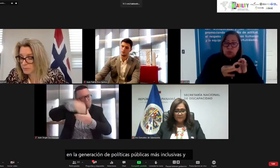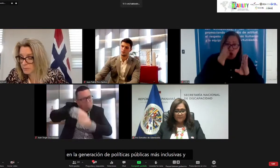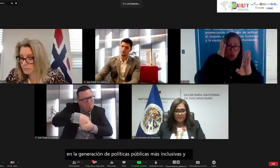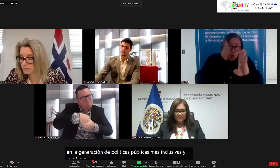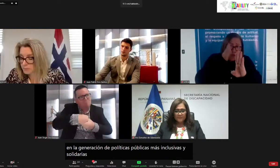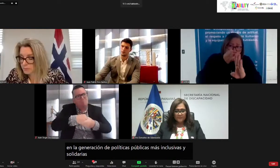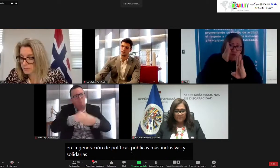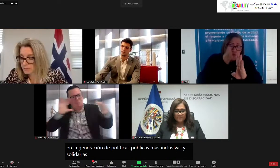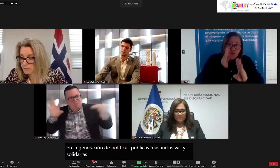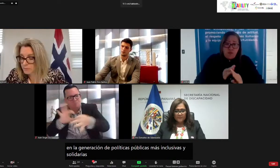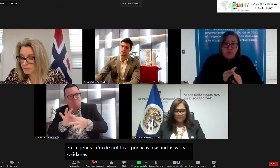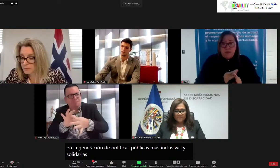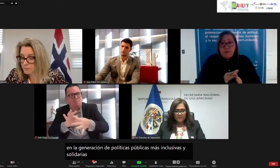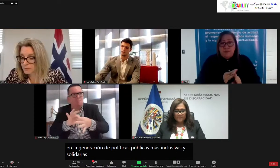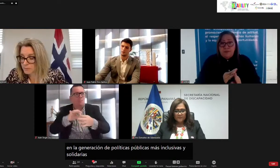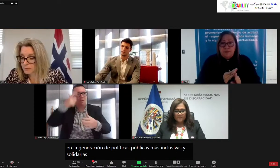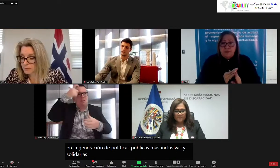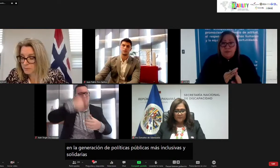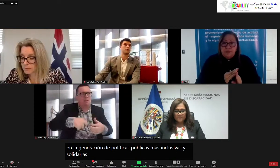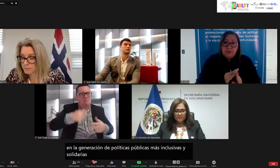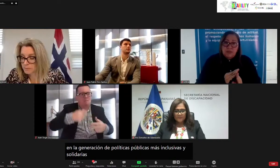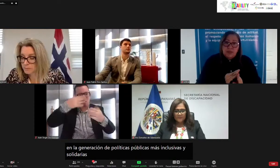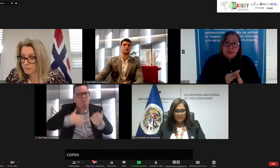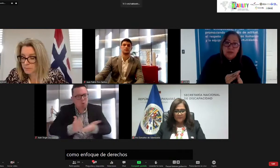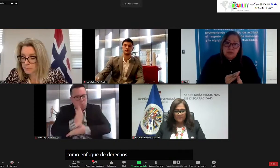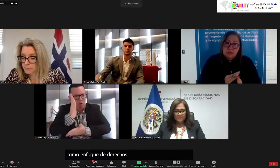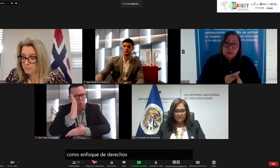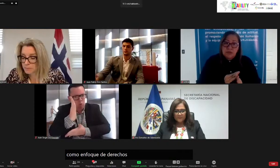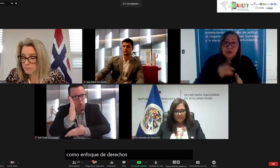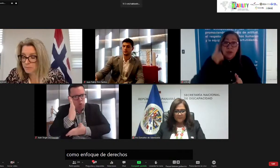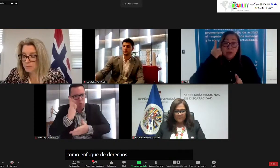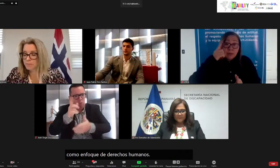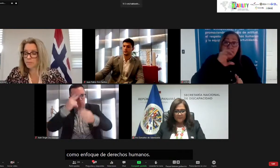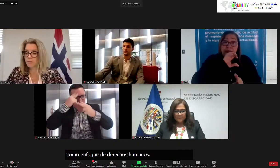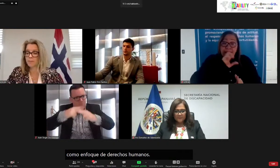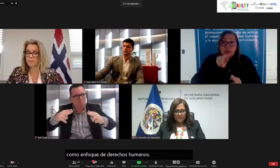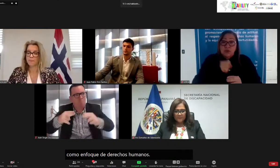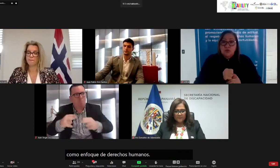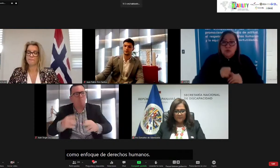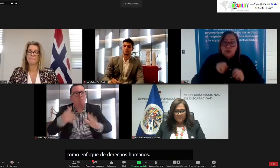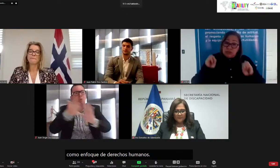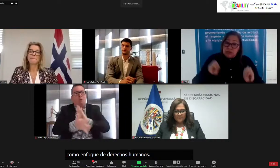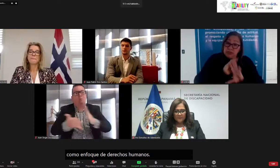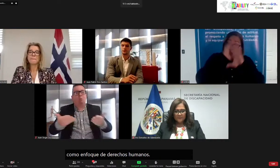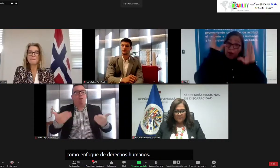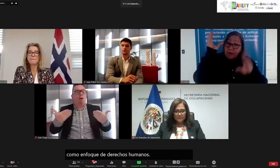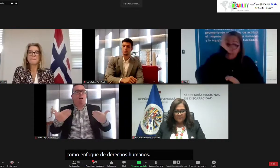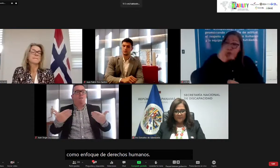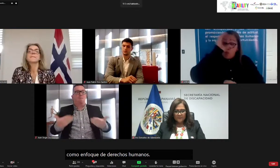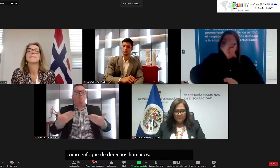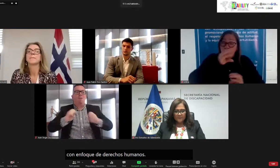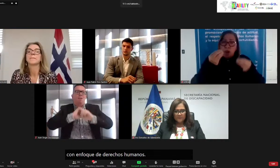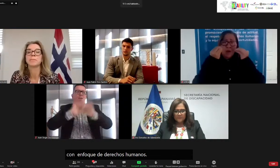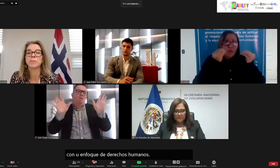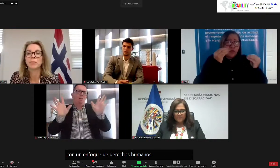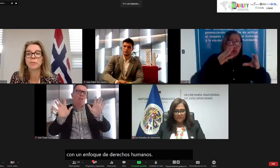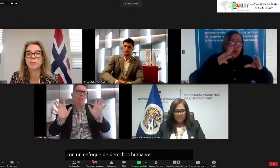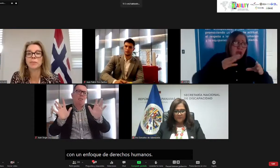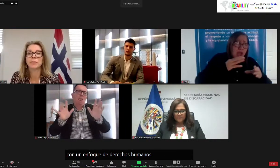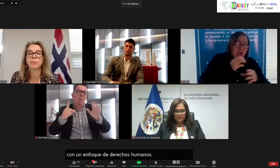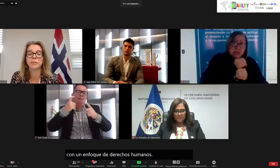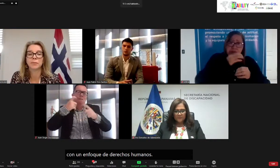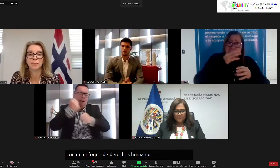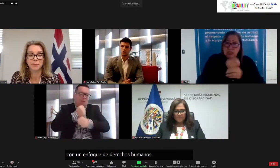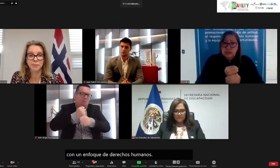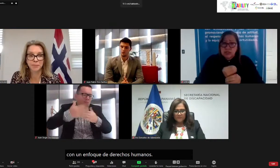generation of inclusive policies in under a human rights approach of course there is